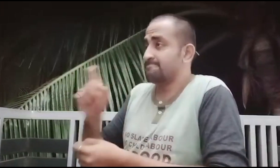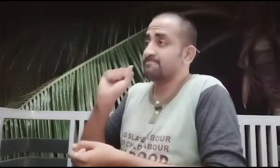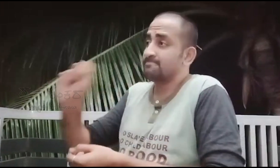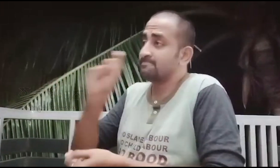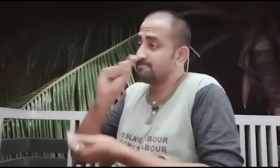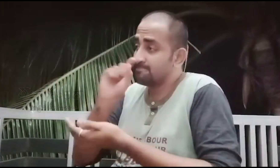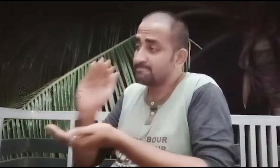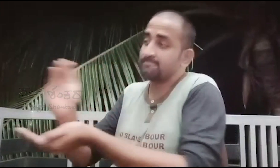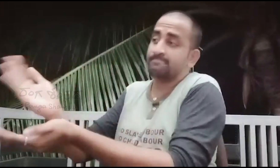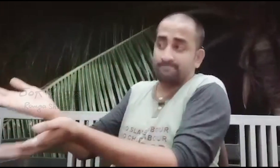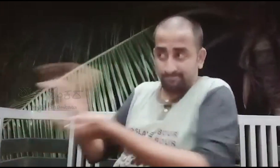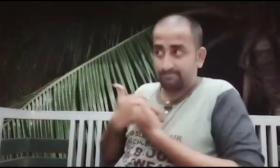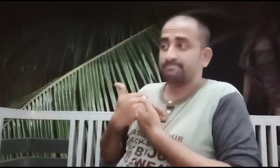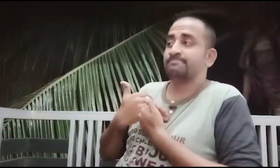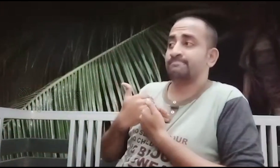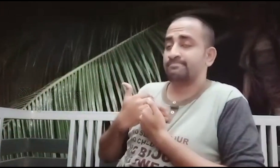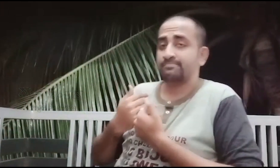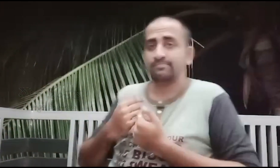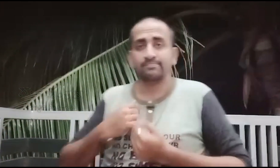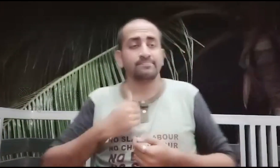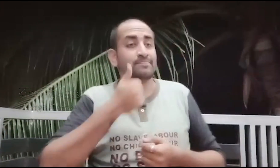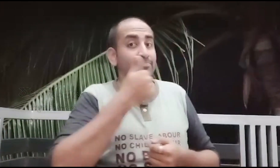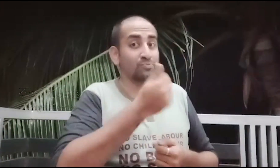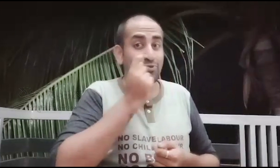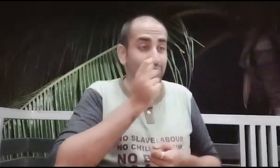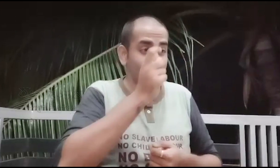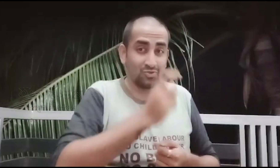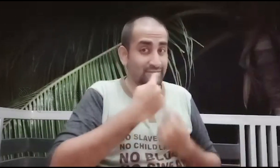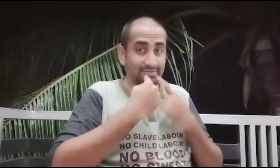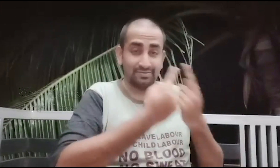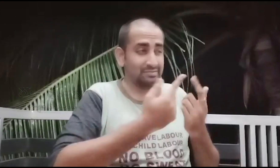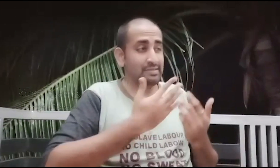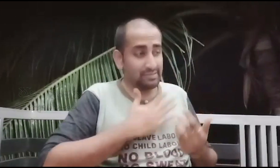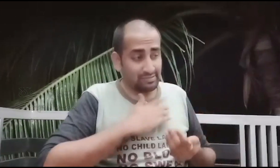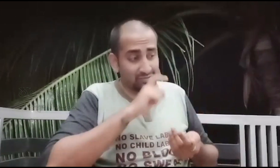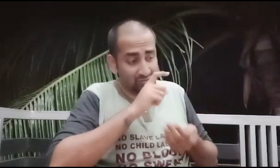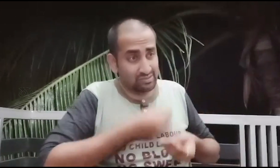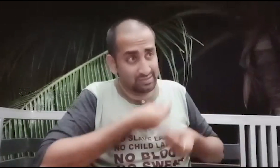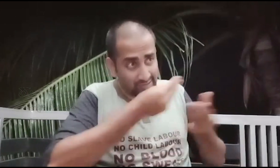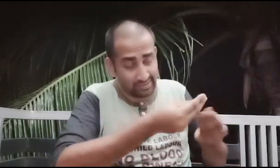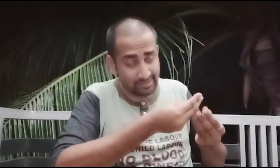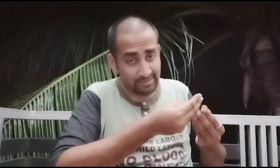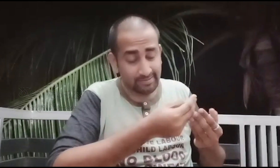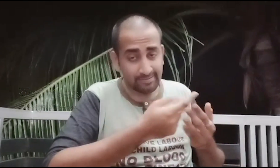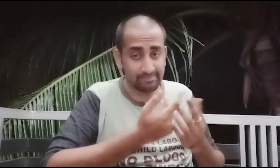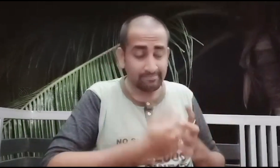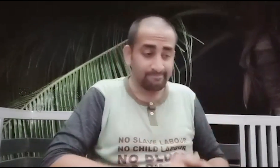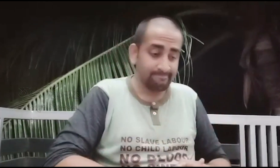off to the village." And so the bad man set off into the village to the